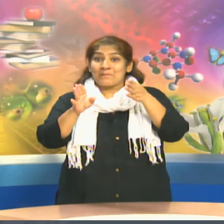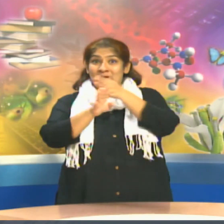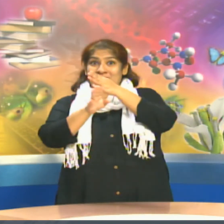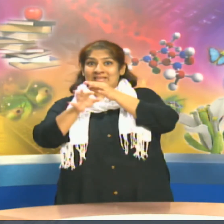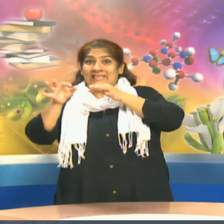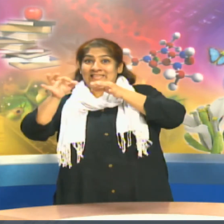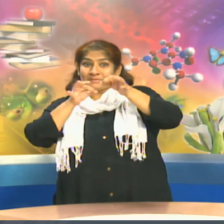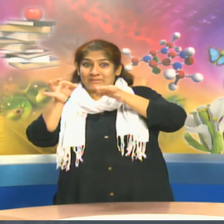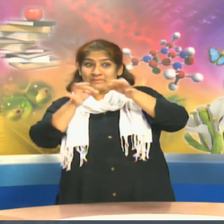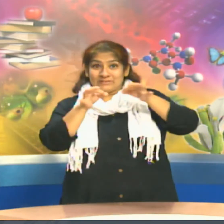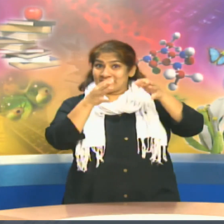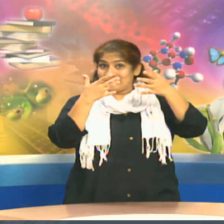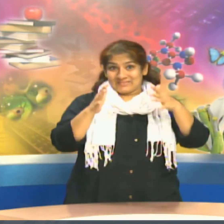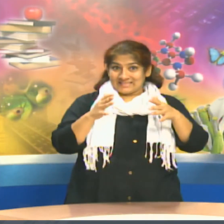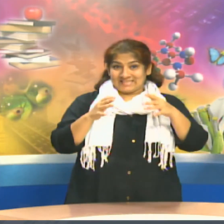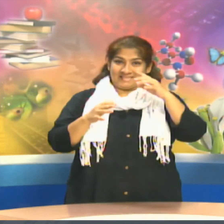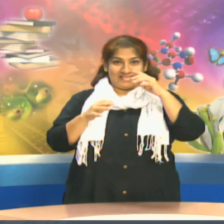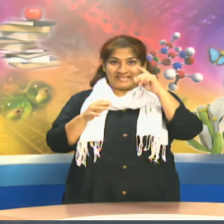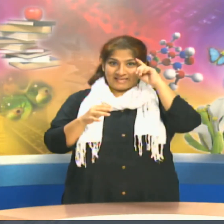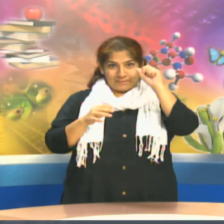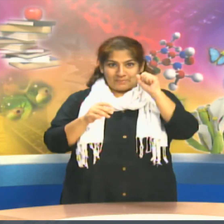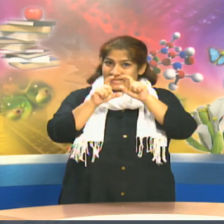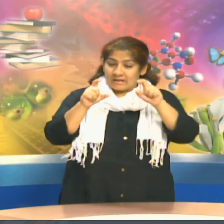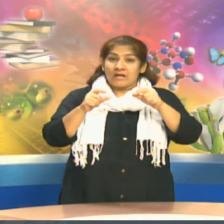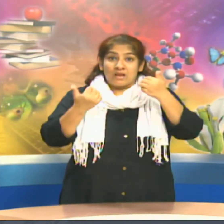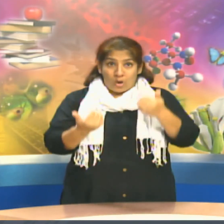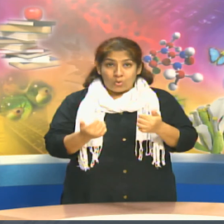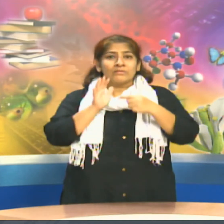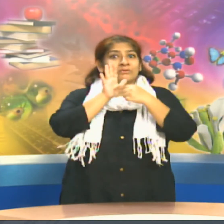Now, like you have seen this slide, this is about